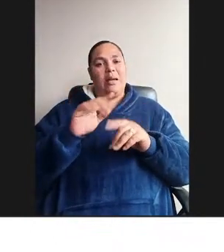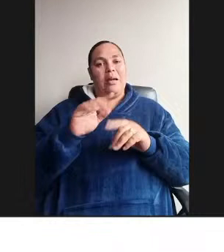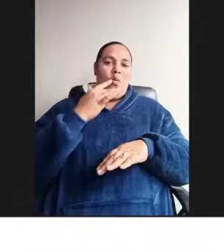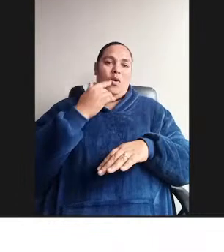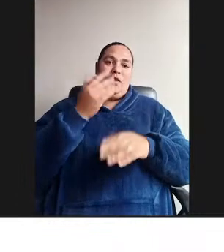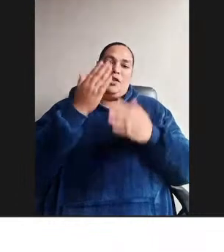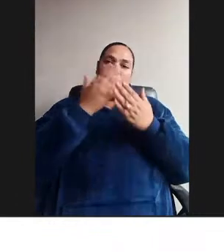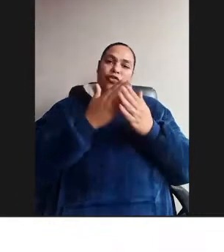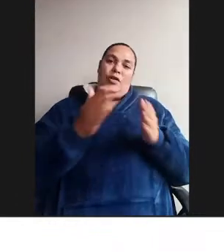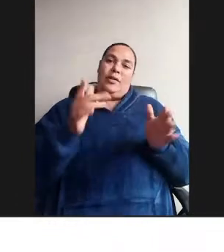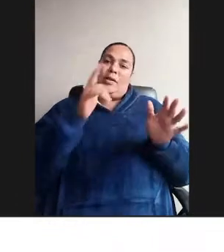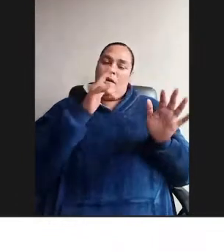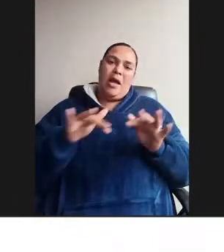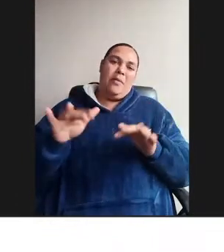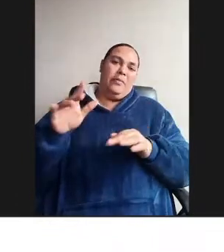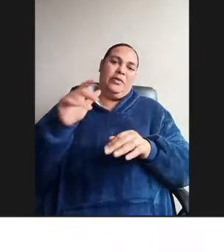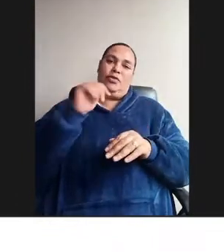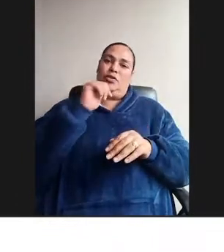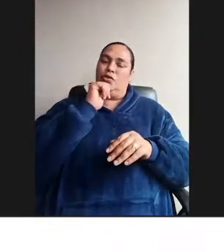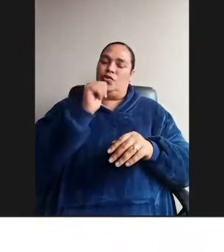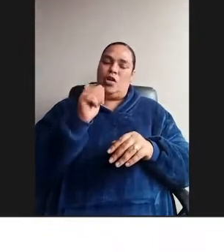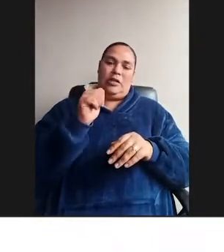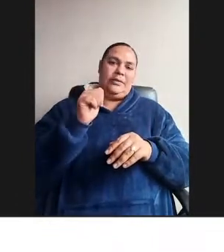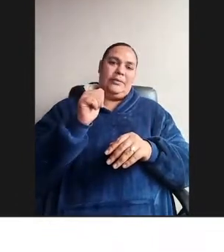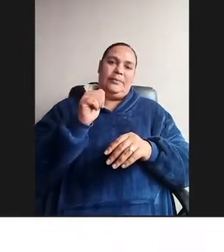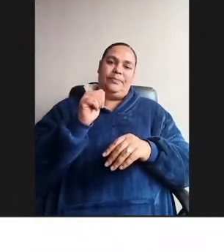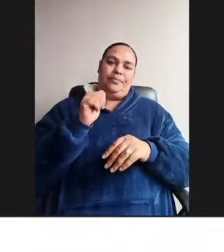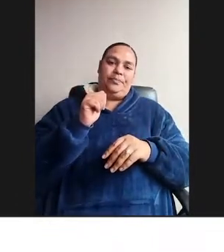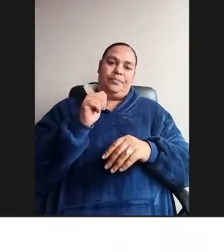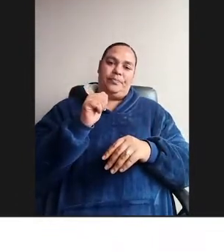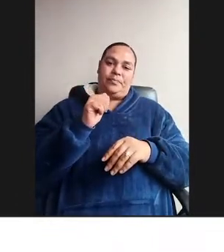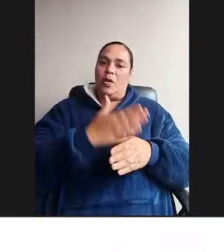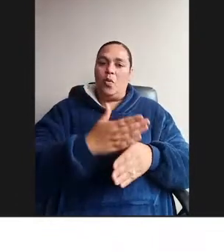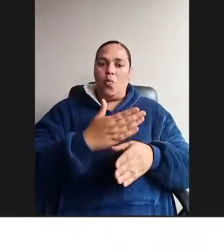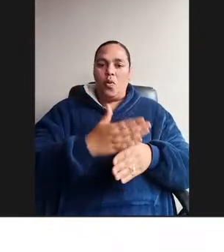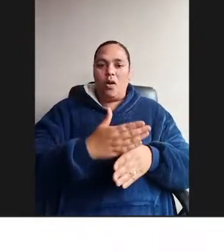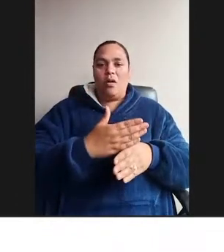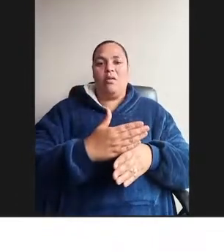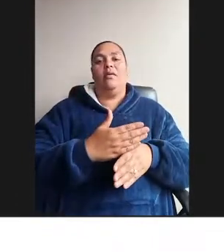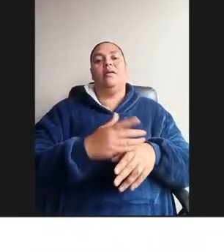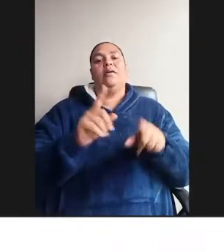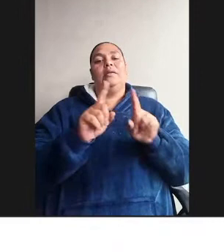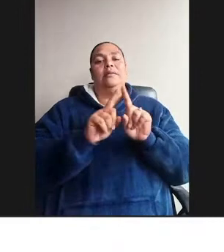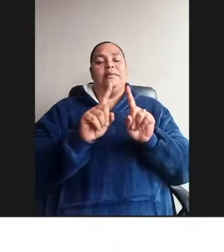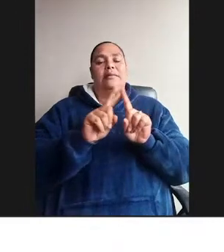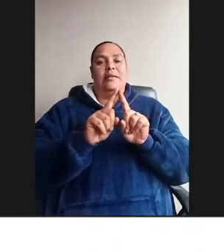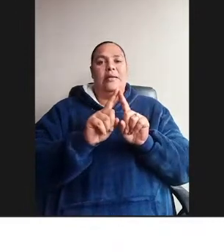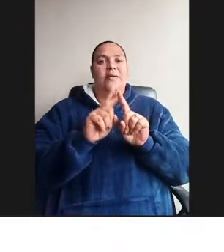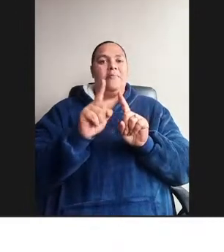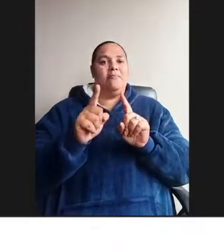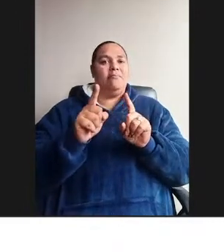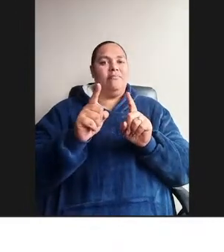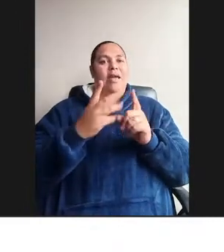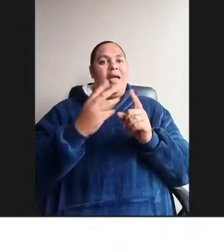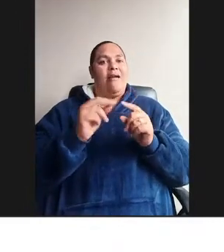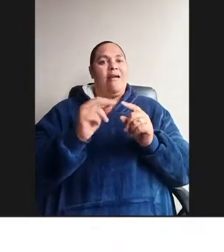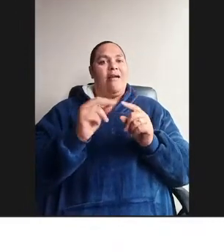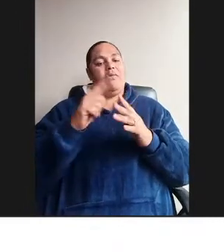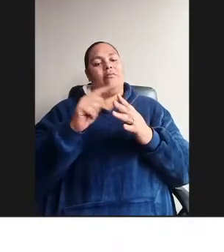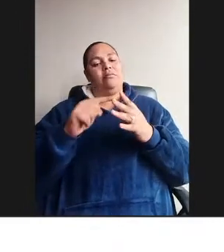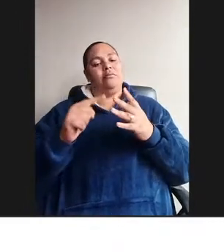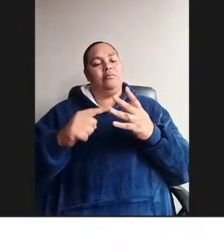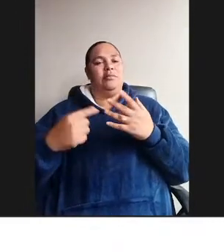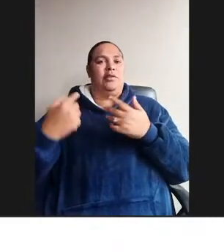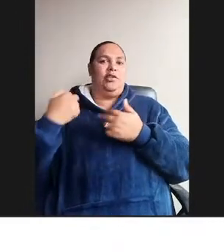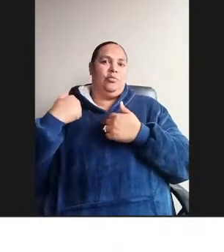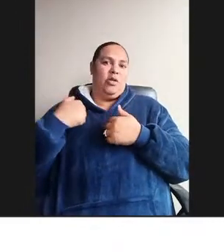is not necessarily at work and consumed with other kinds of responsibilities that